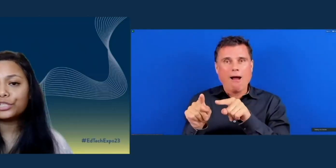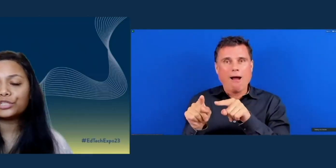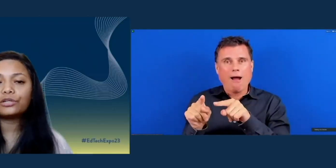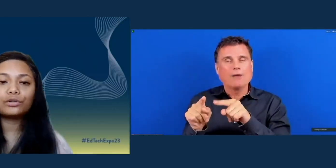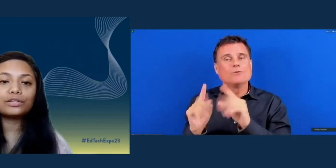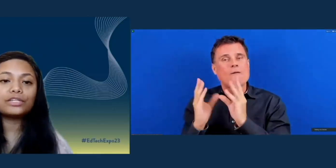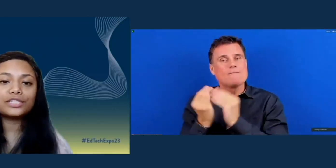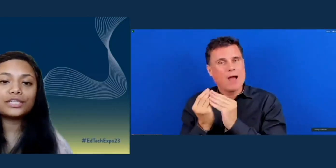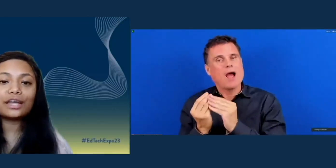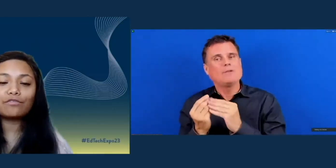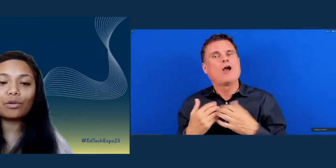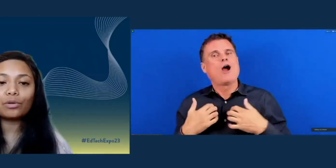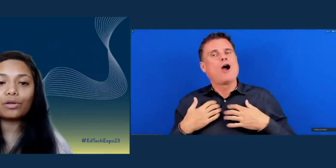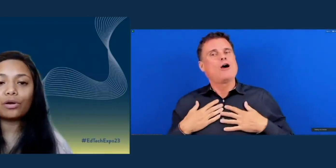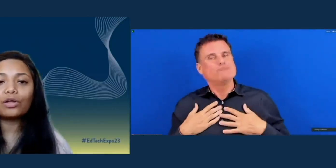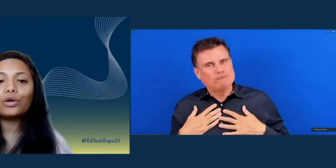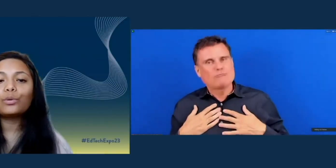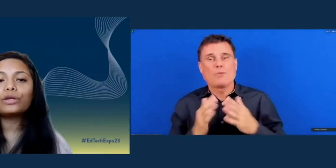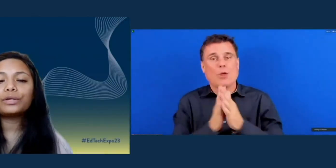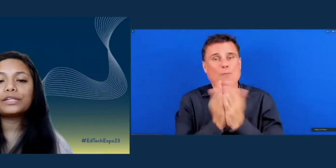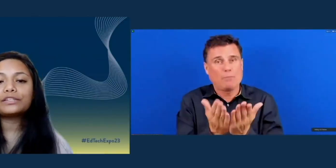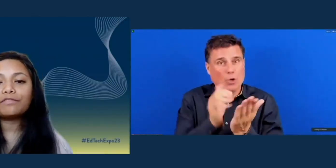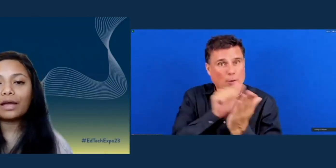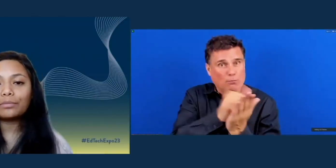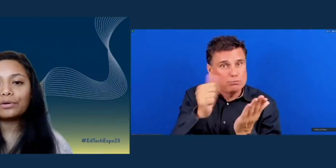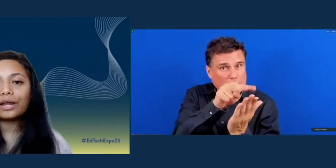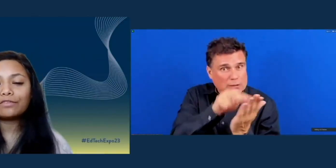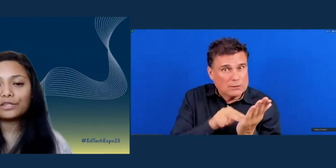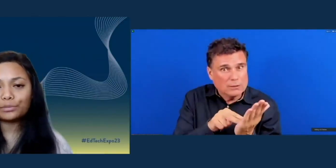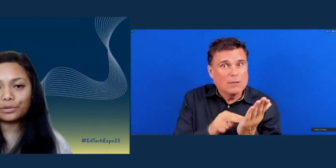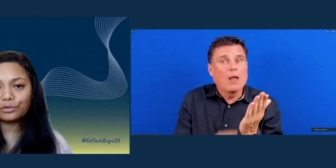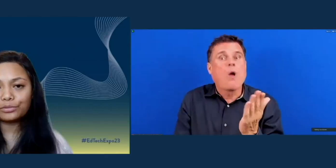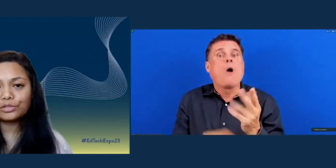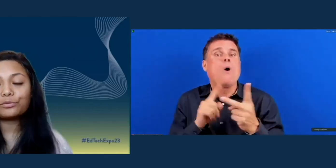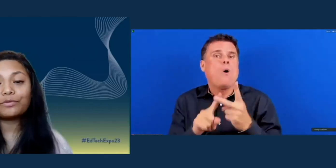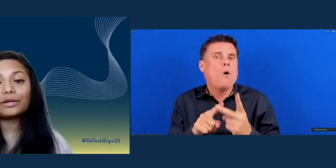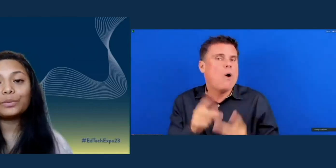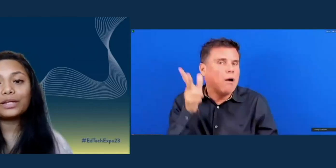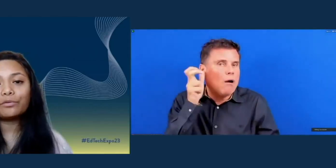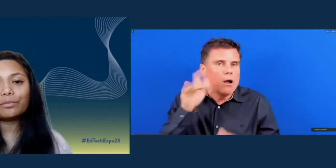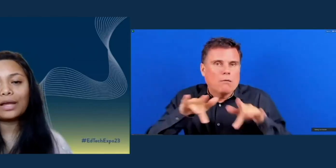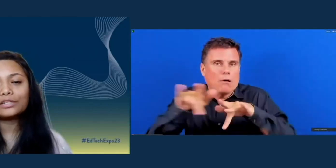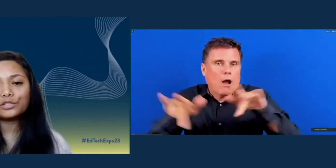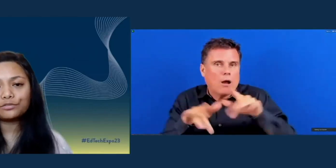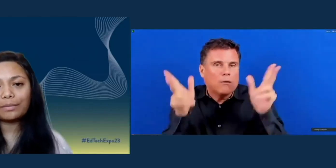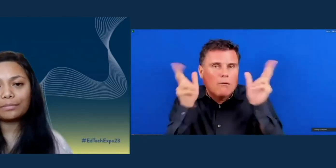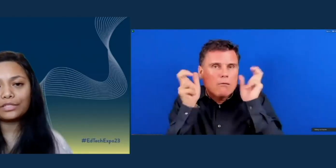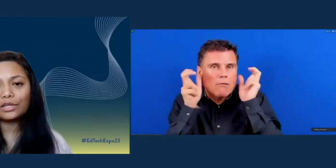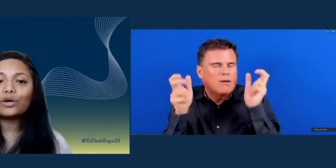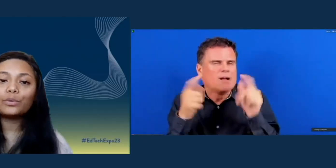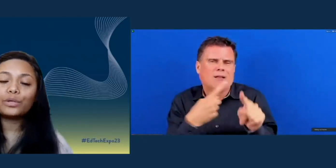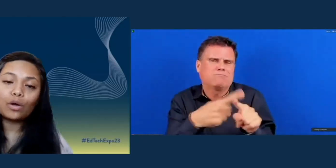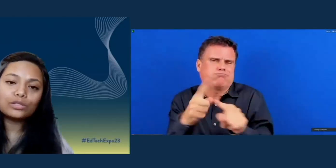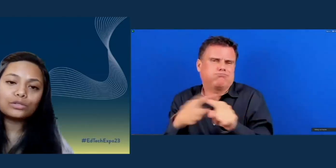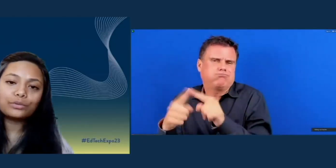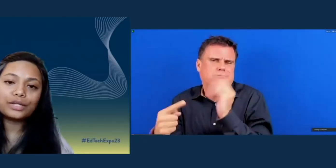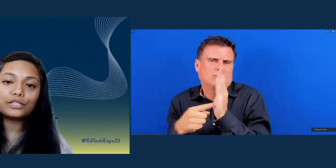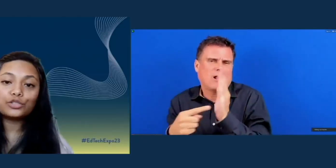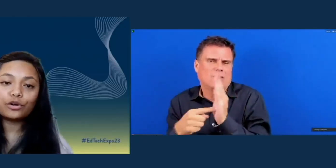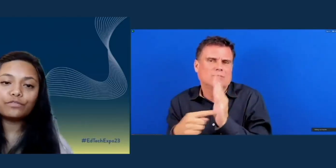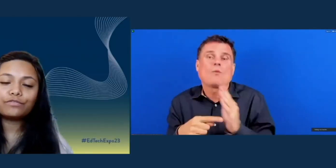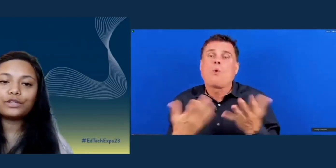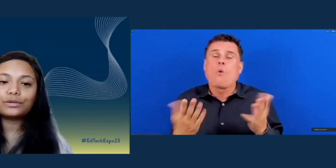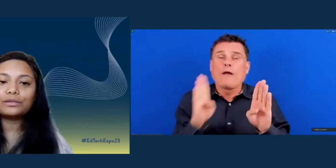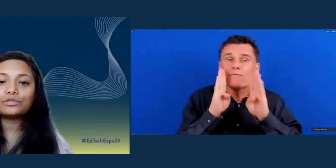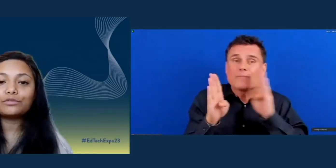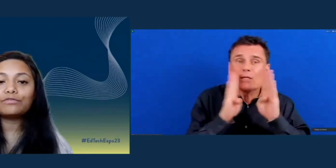or digital, could listen and follow along. We created Viber and Facebook groups to provide weekly reminders to families. We also created